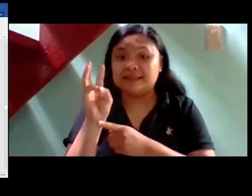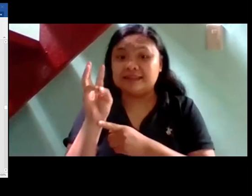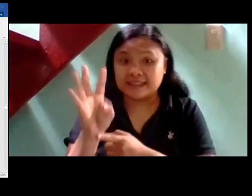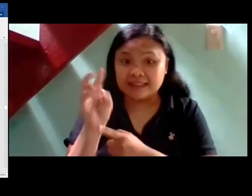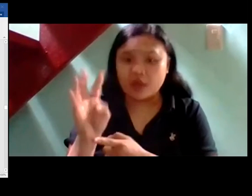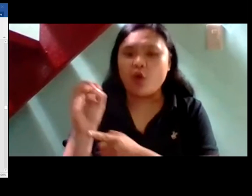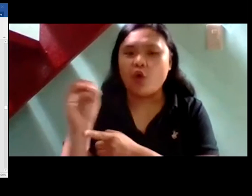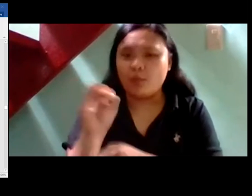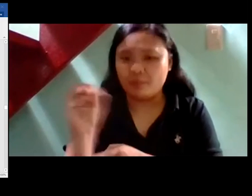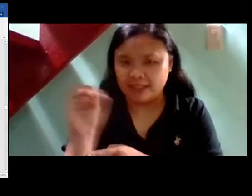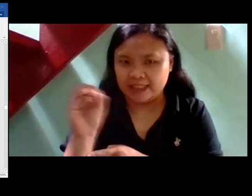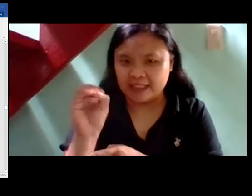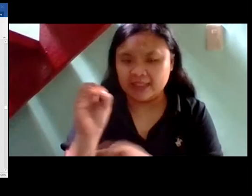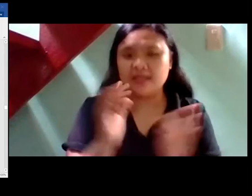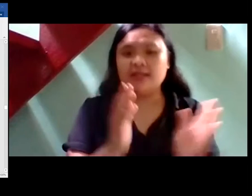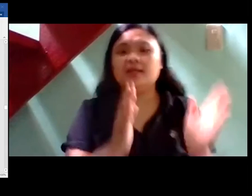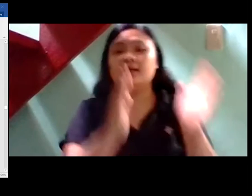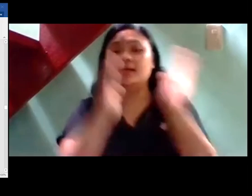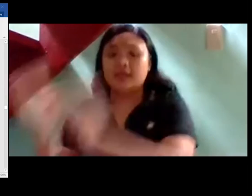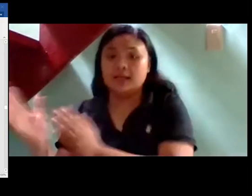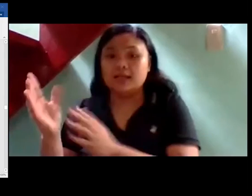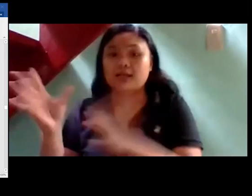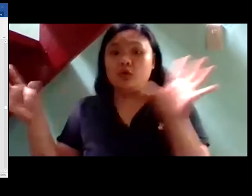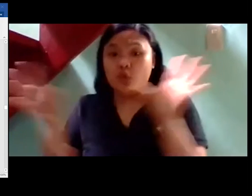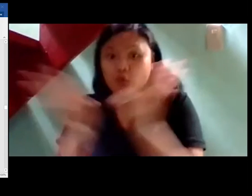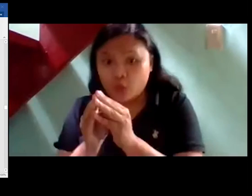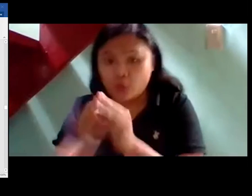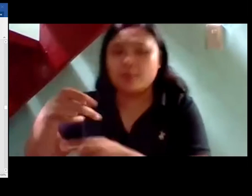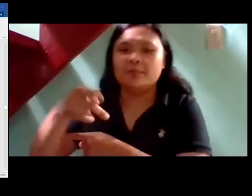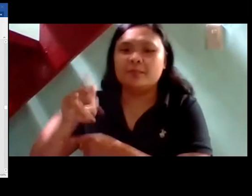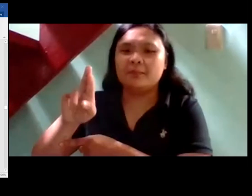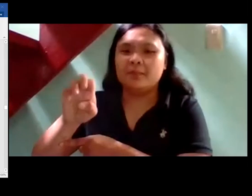So within that sentence, we have subject 16